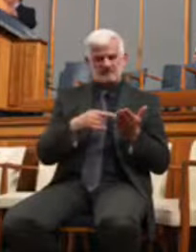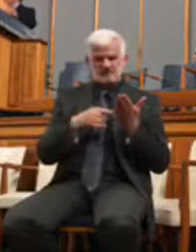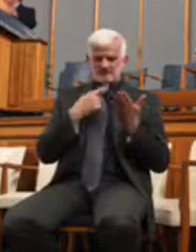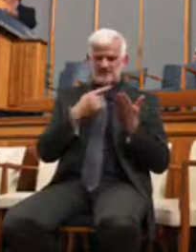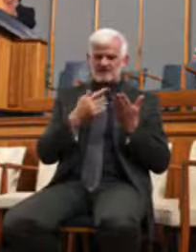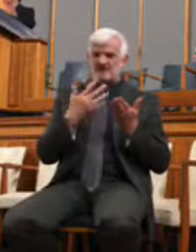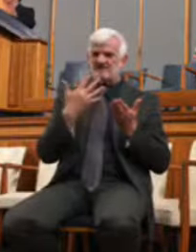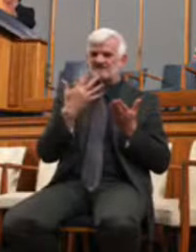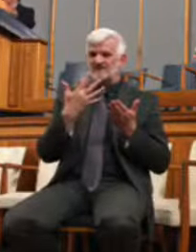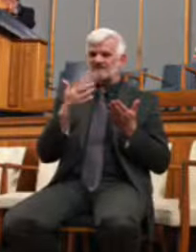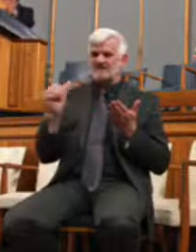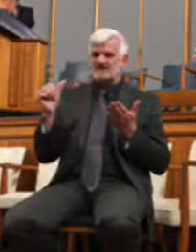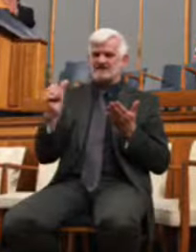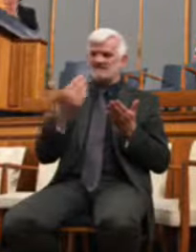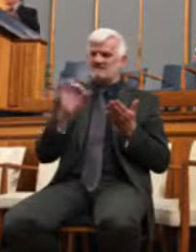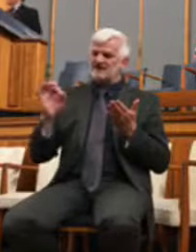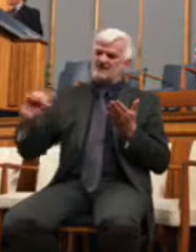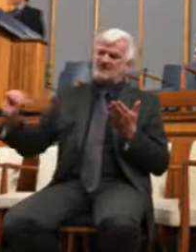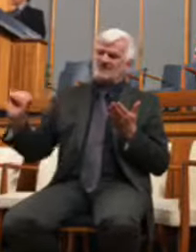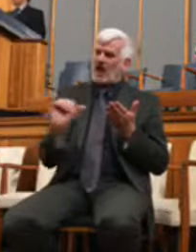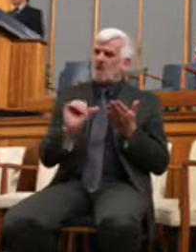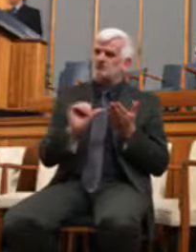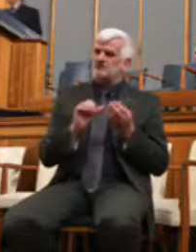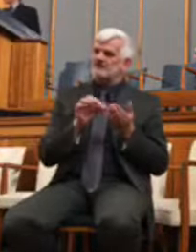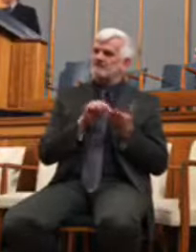50,000 pieces of silver.